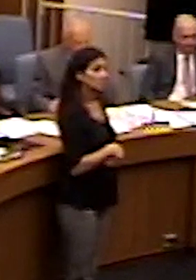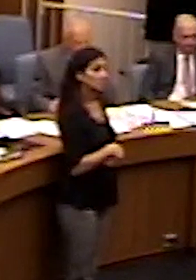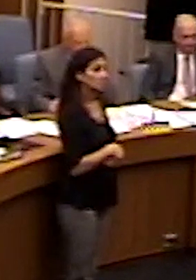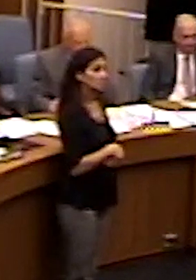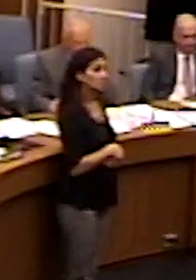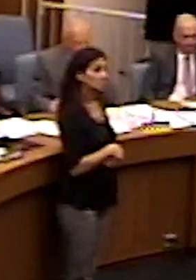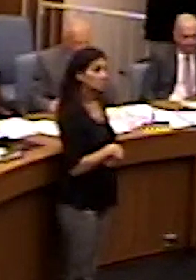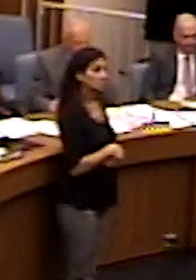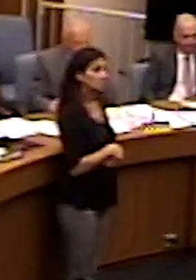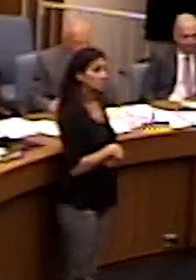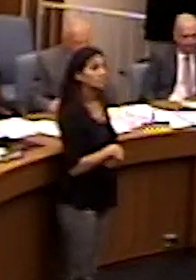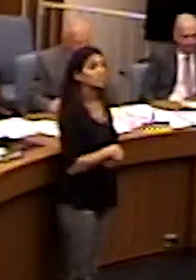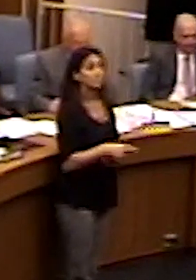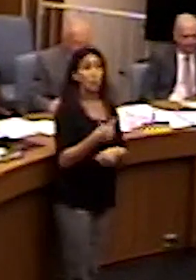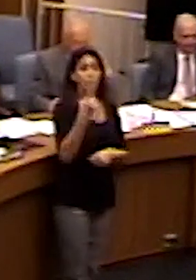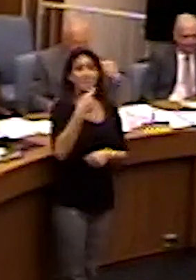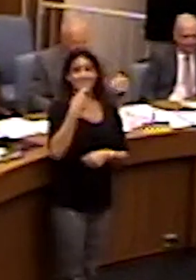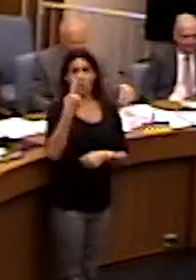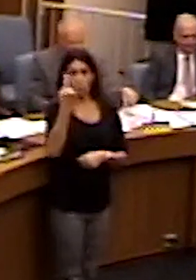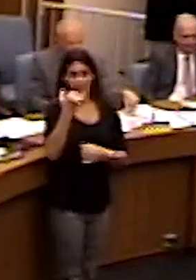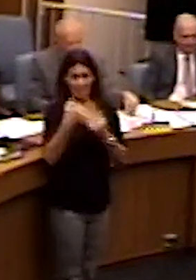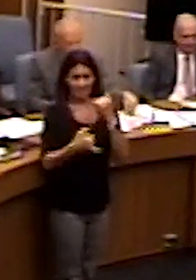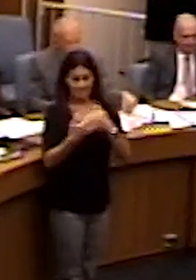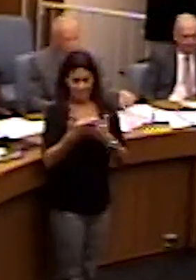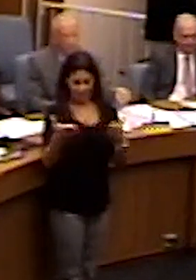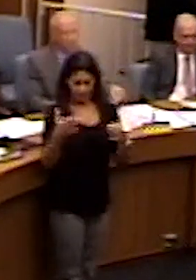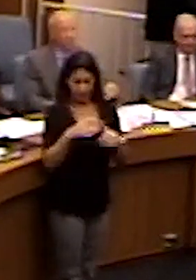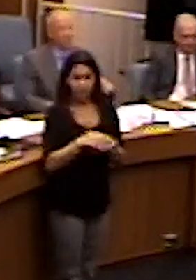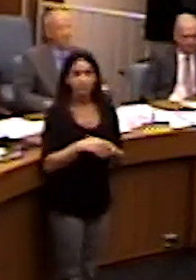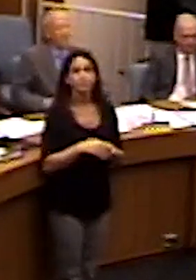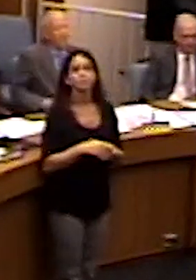say one last thing.